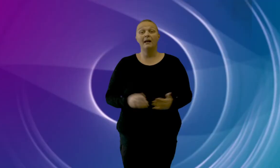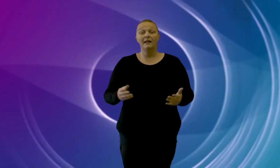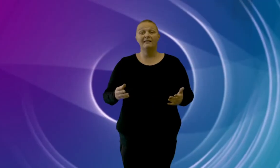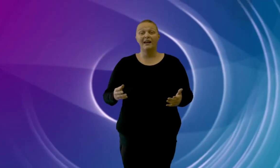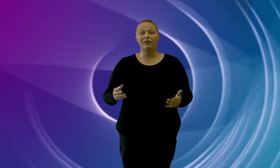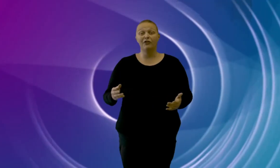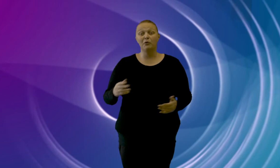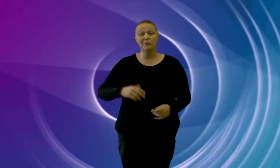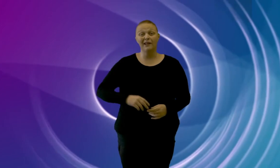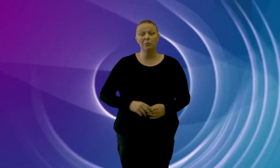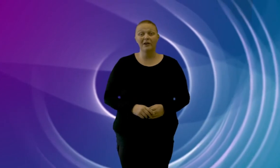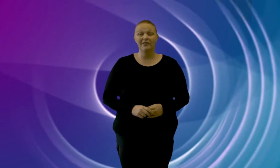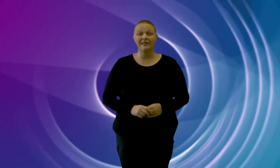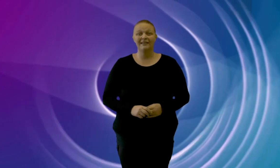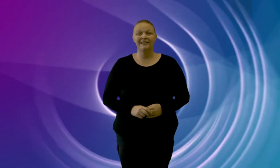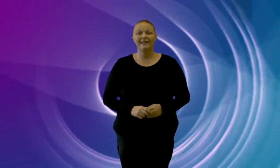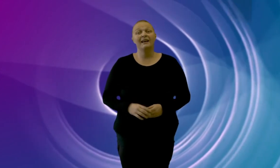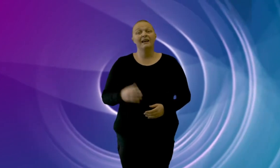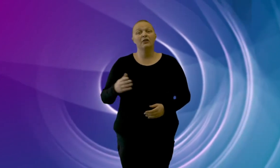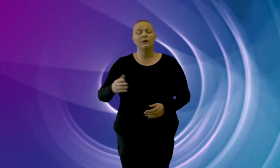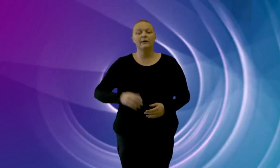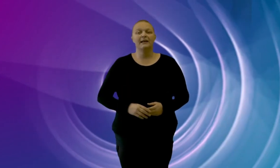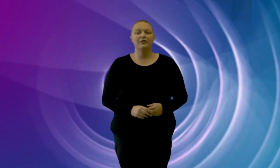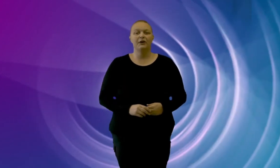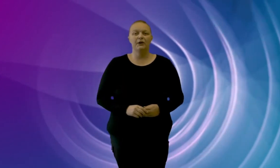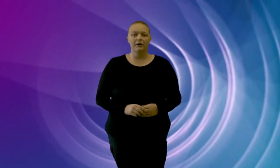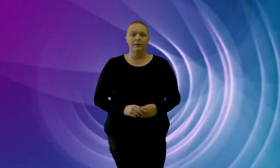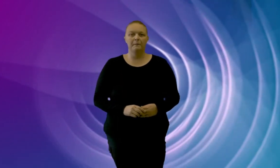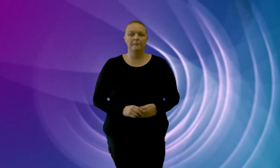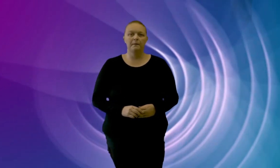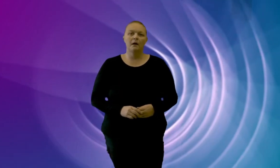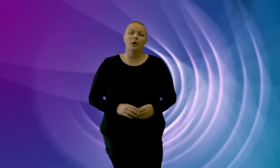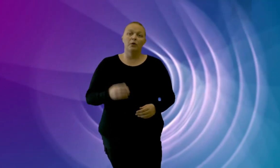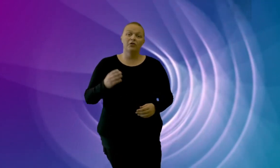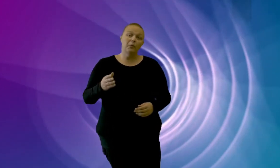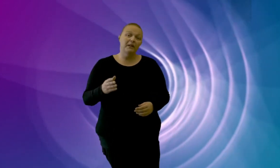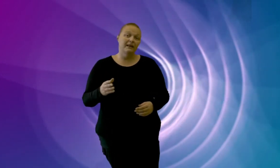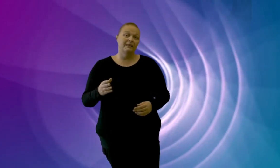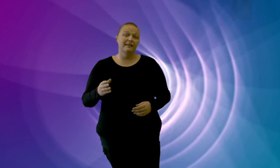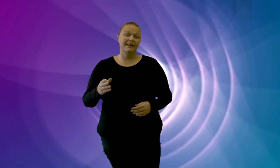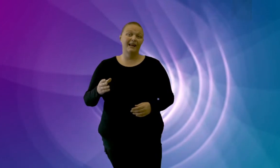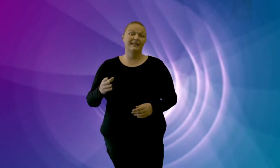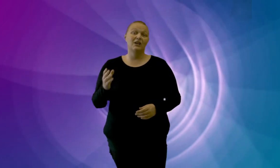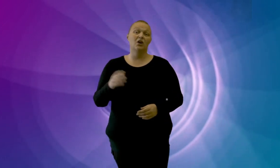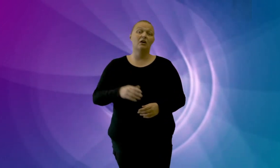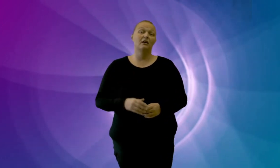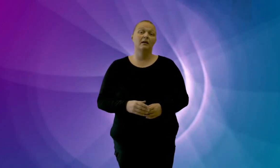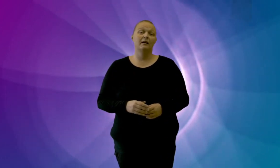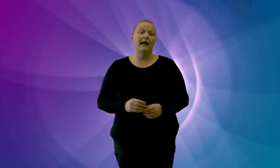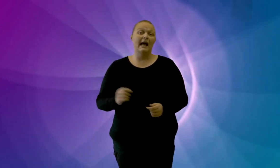It's time for some movement exploration. Here's what I would like for you to do. Would you please take the yarn out